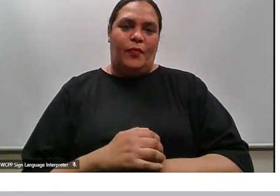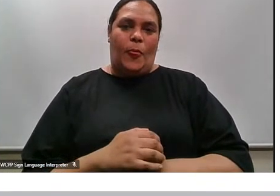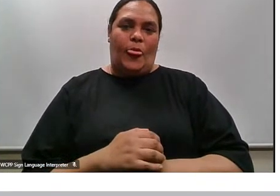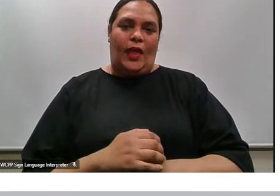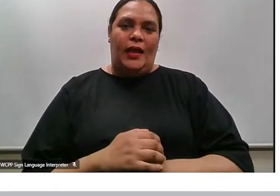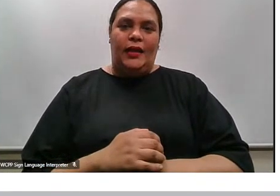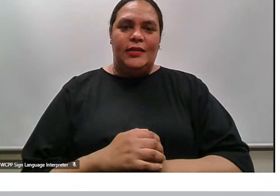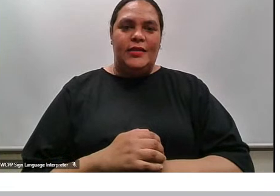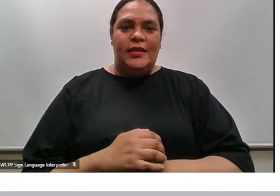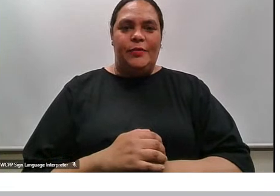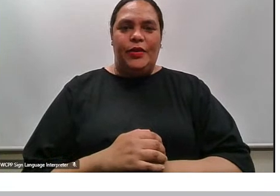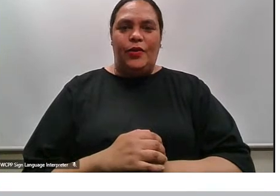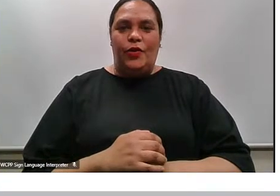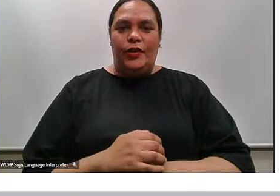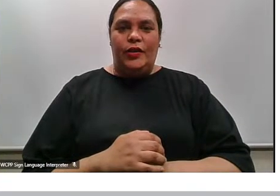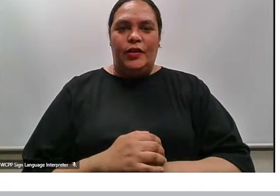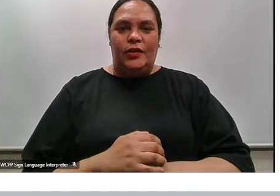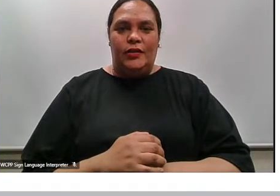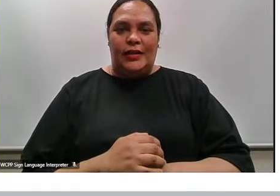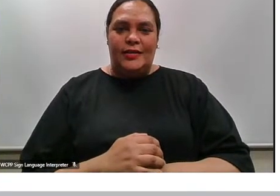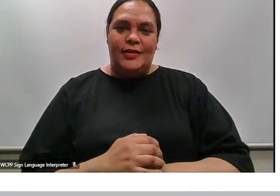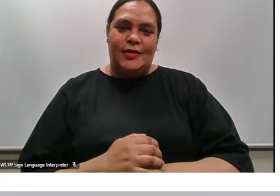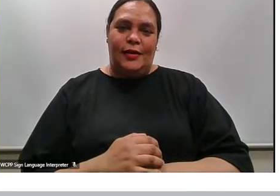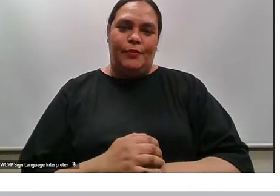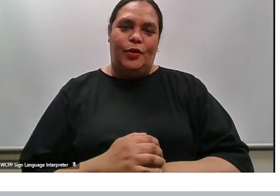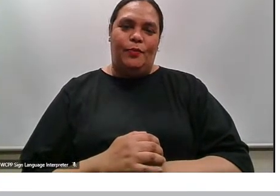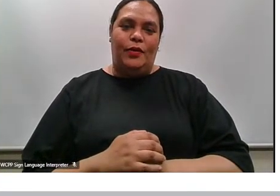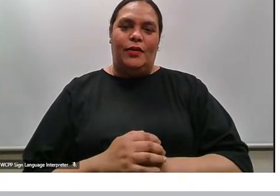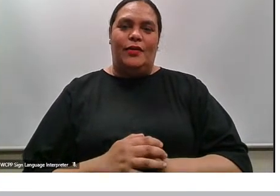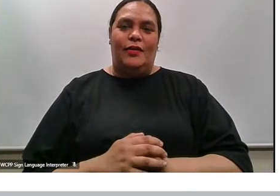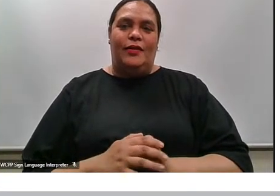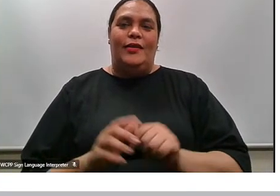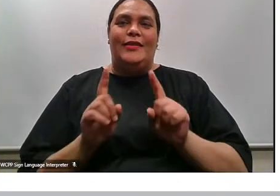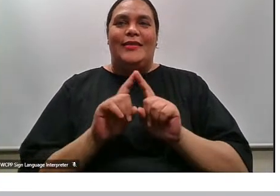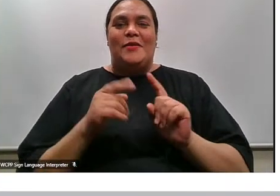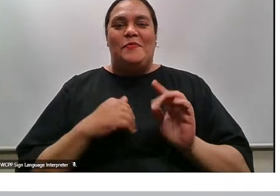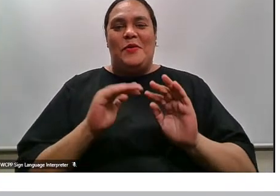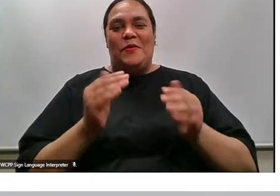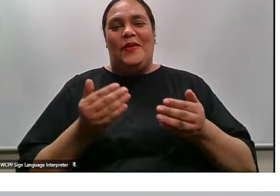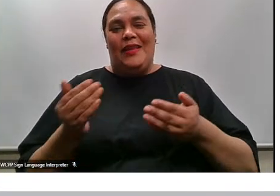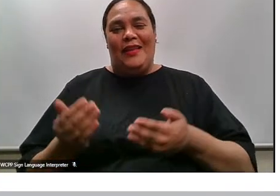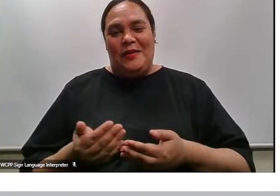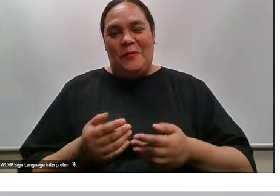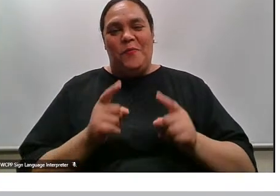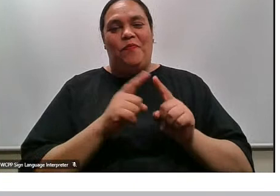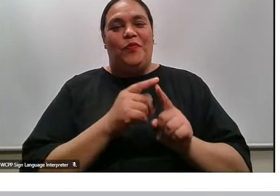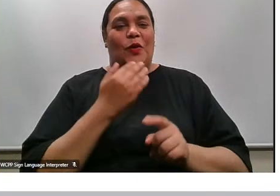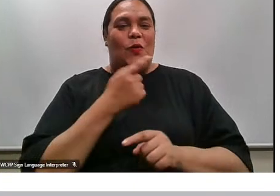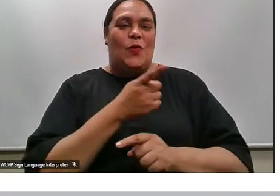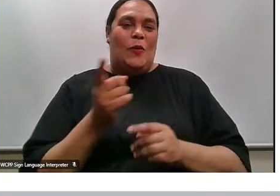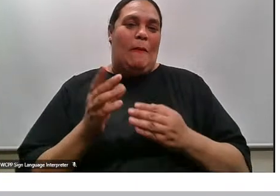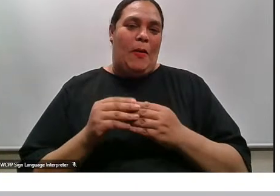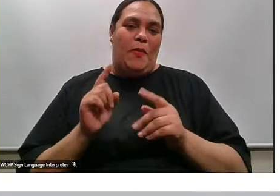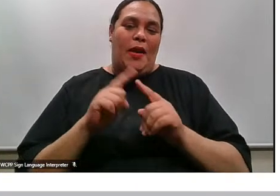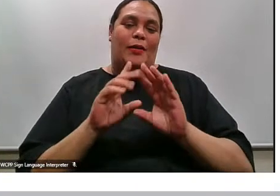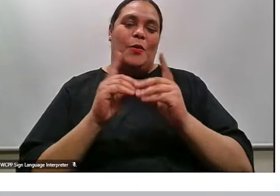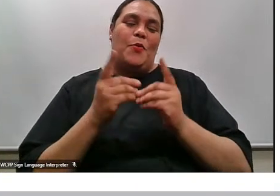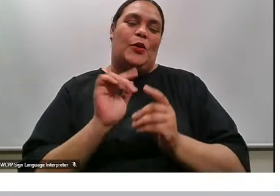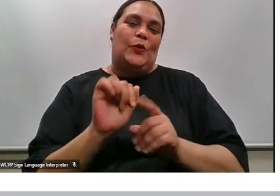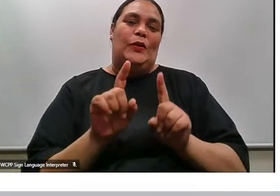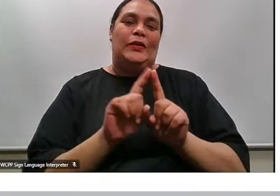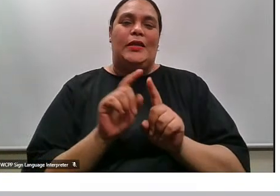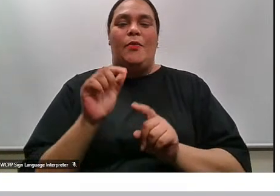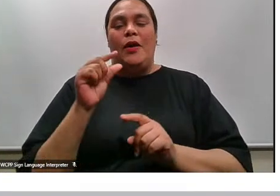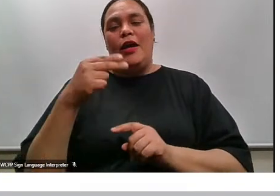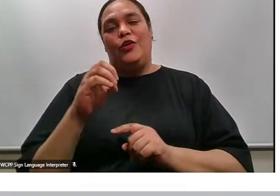Now, as we are about to start, Honorable Minister, I welcome to you and your department as well as the